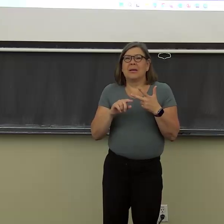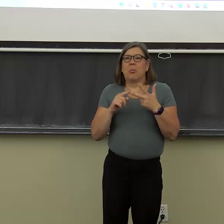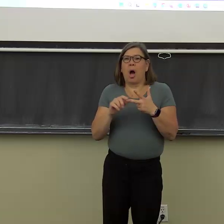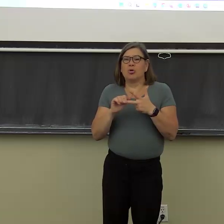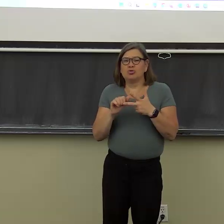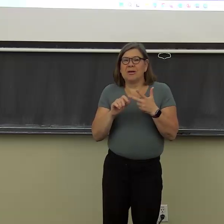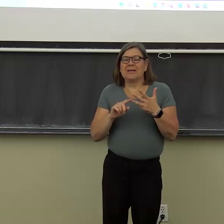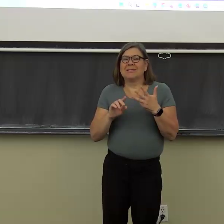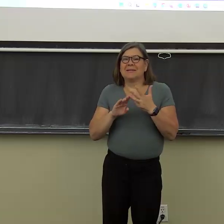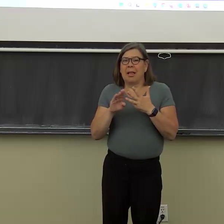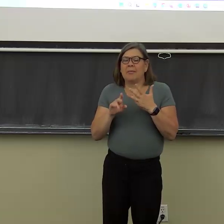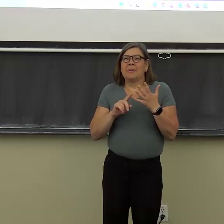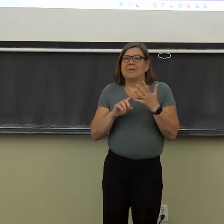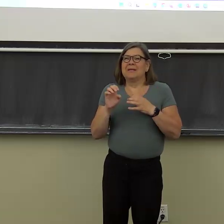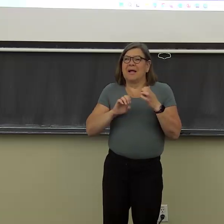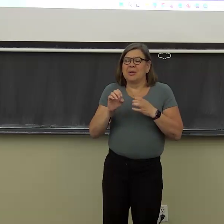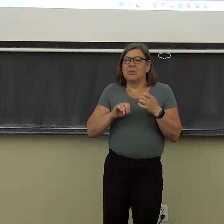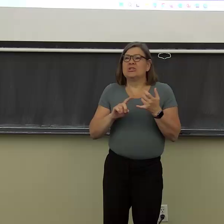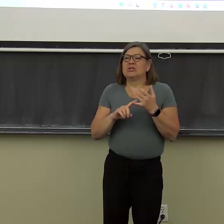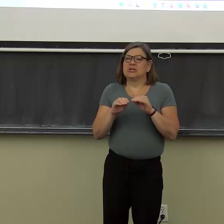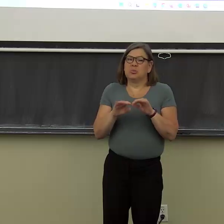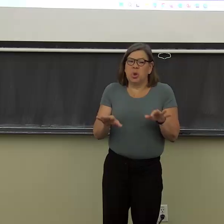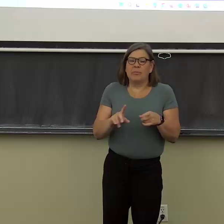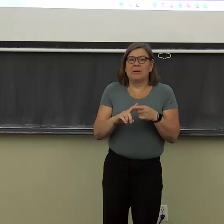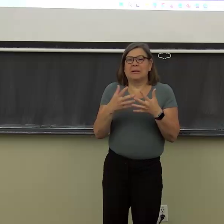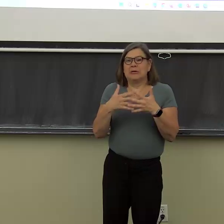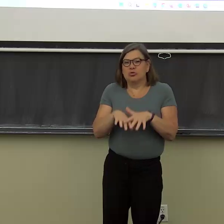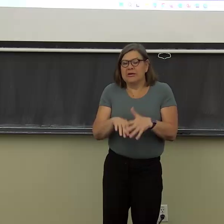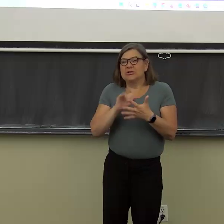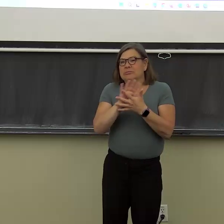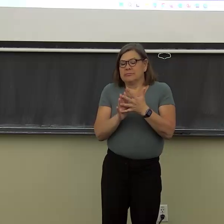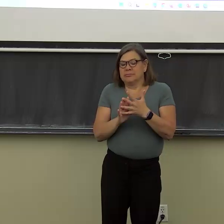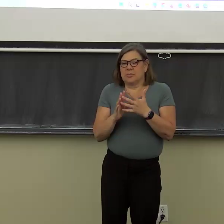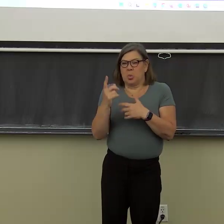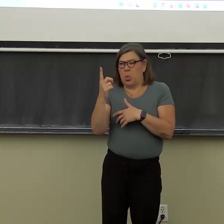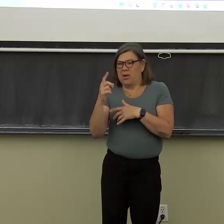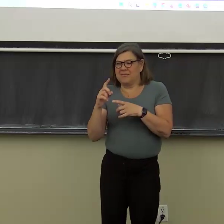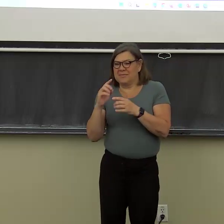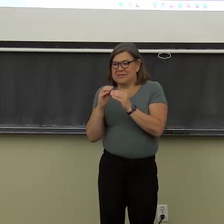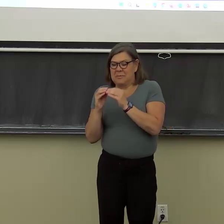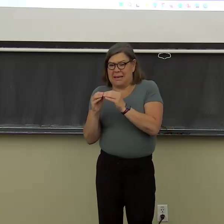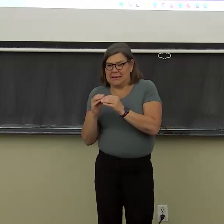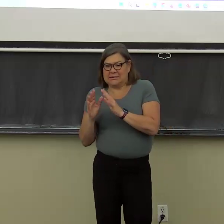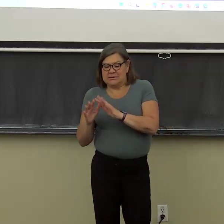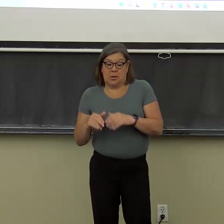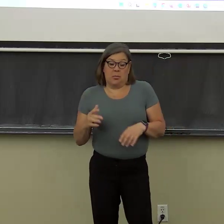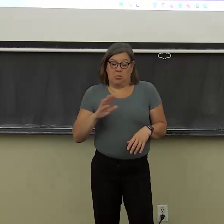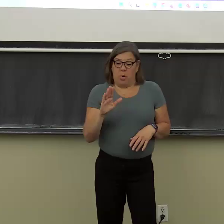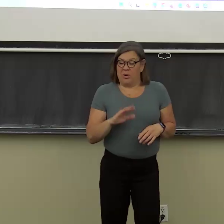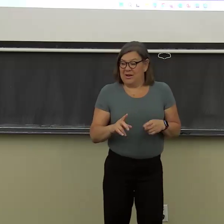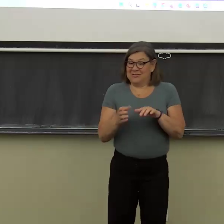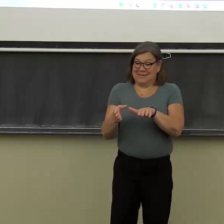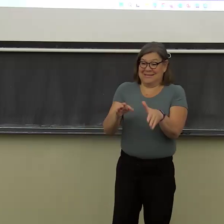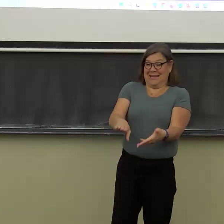development, evaluation, deployment and integration, monitoring and maintenance. We never see a death of